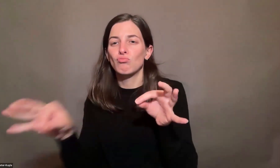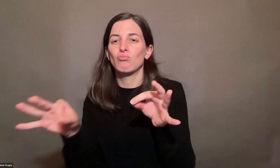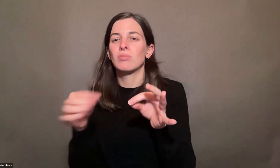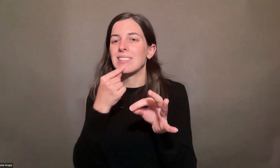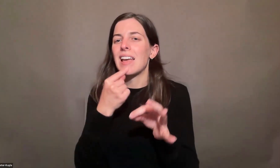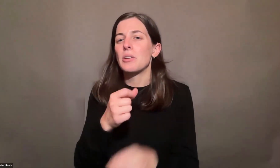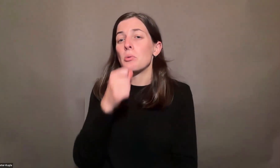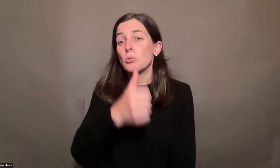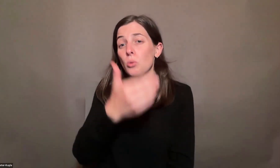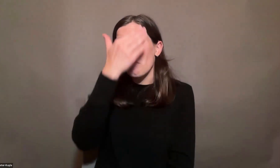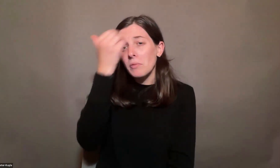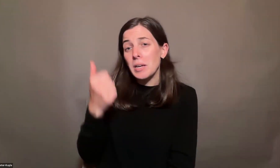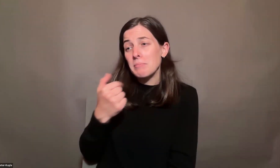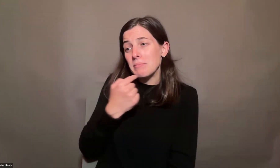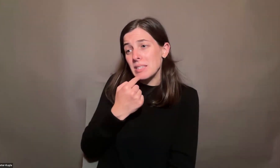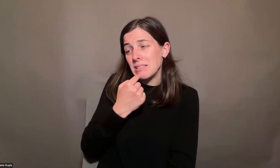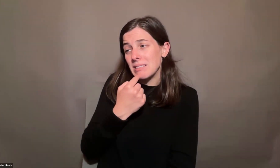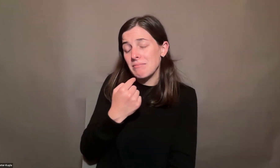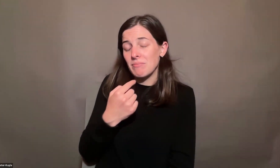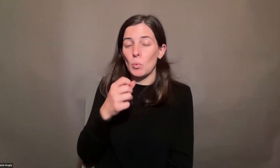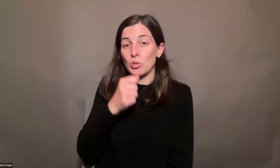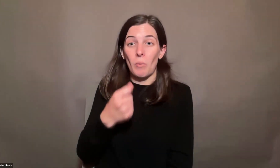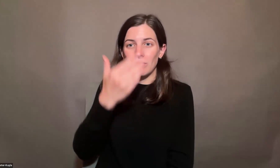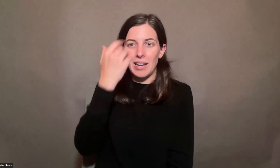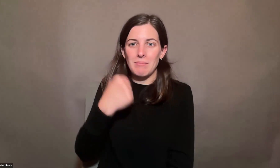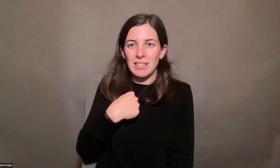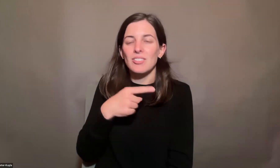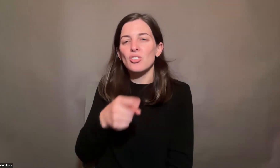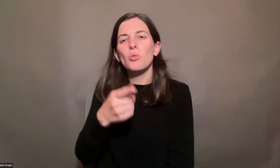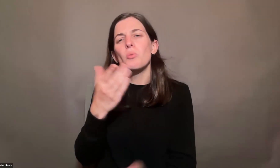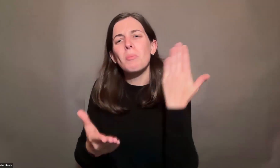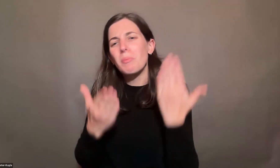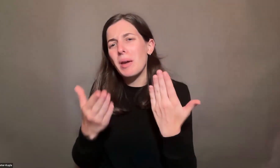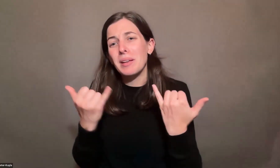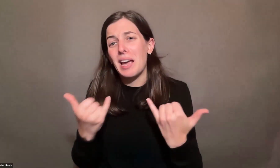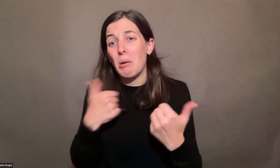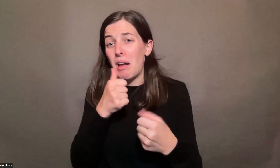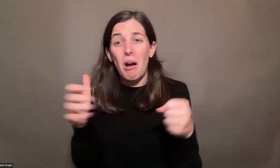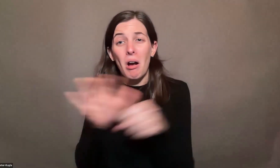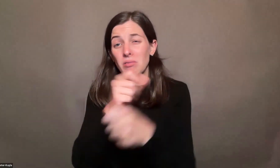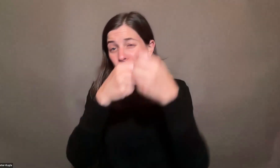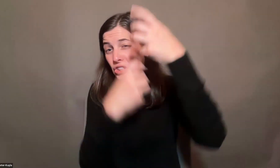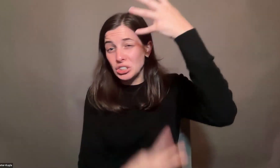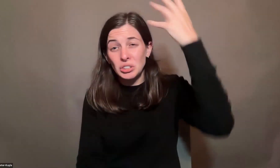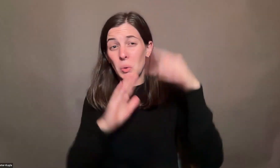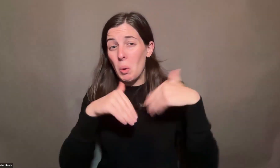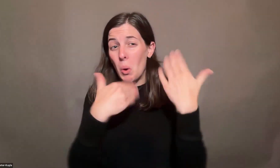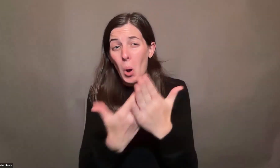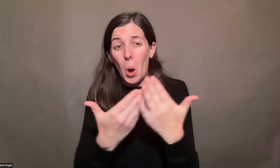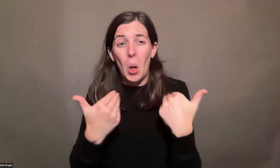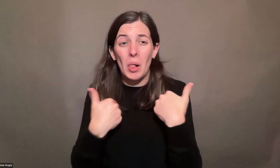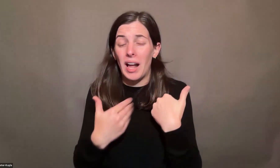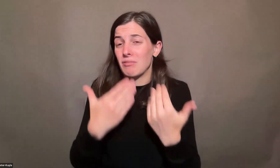that although we haven't covered everything in this section, things like using plain English, don't use bold, italics, or underline